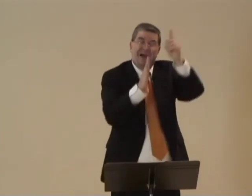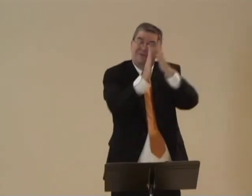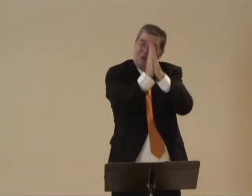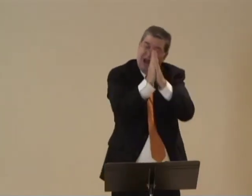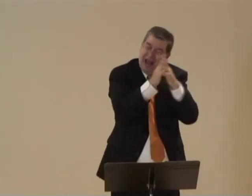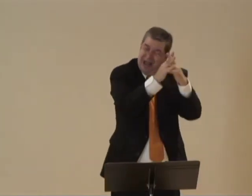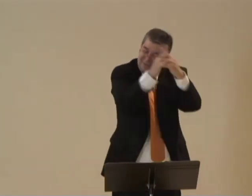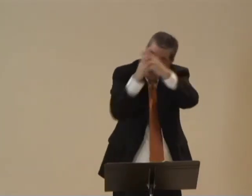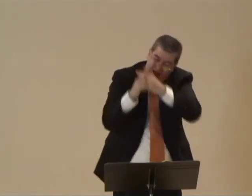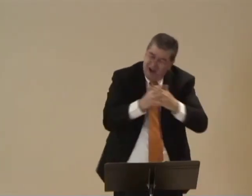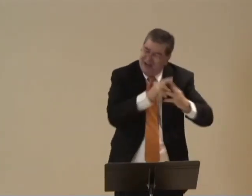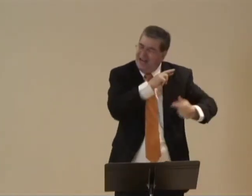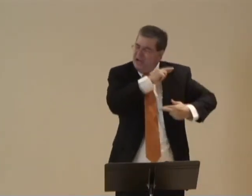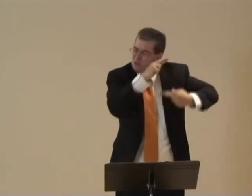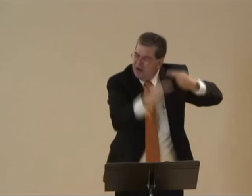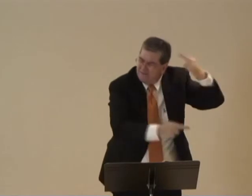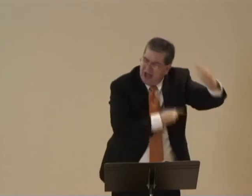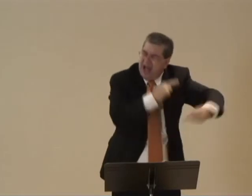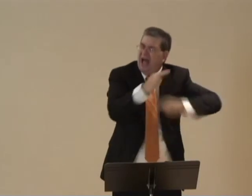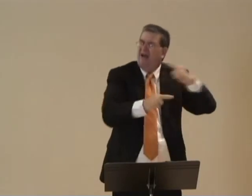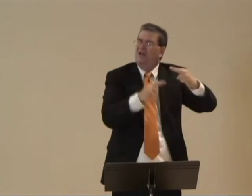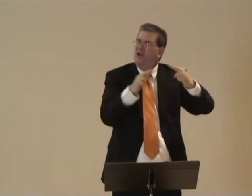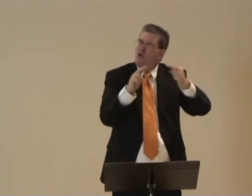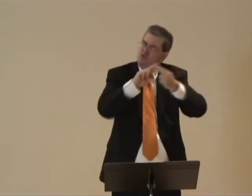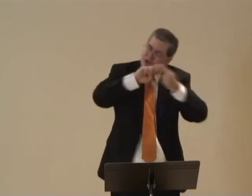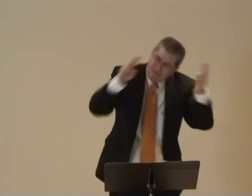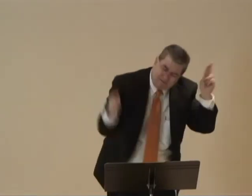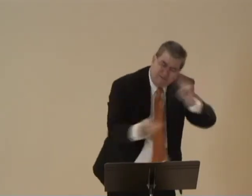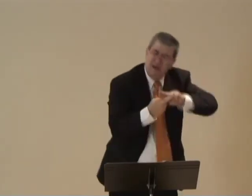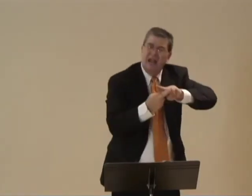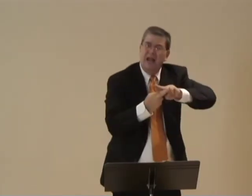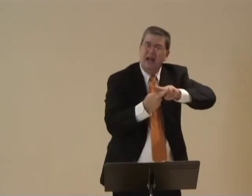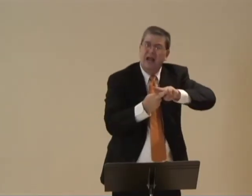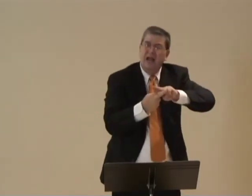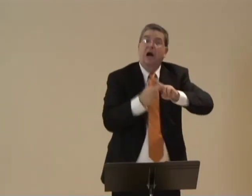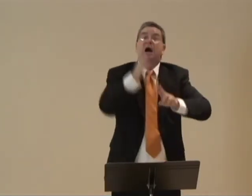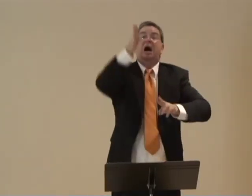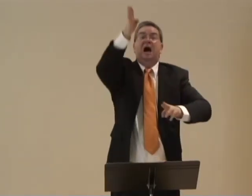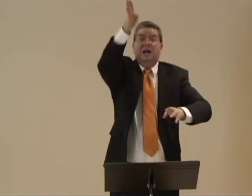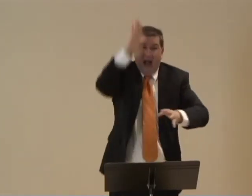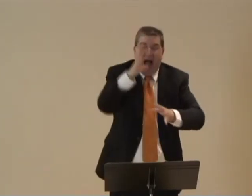Come forward.